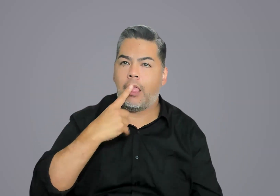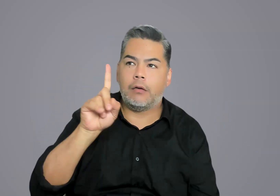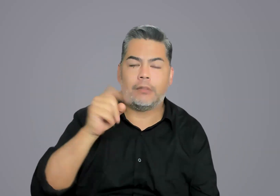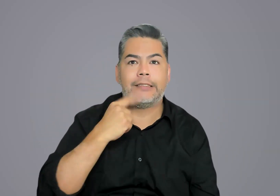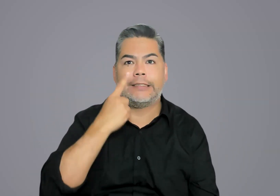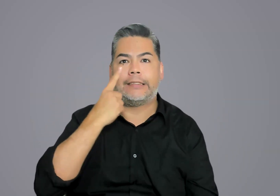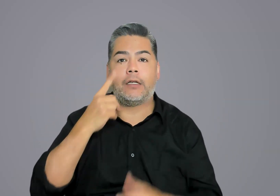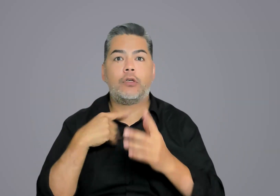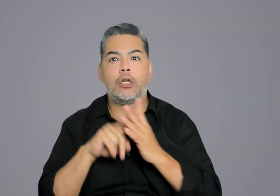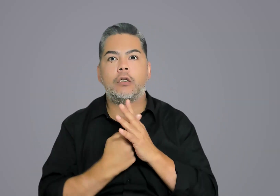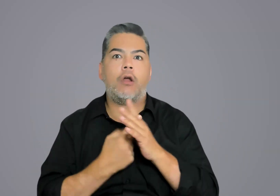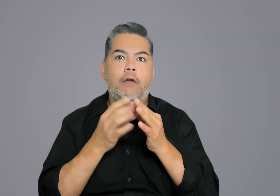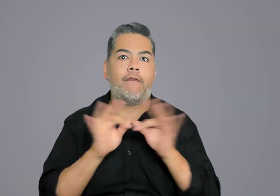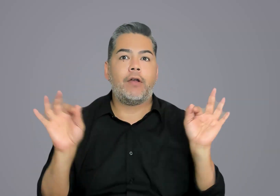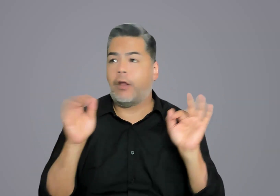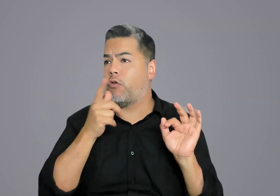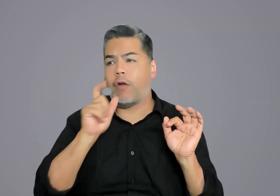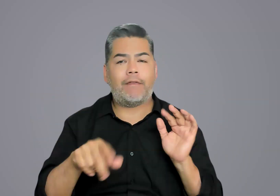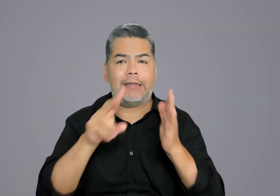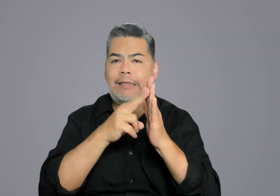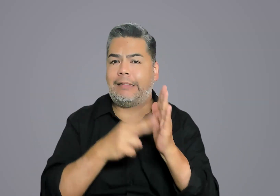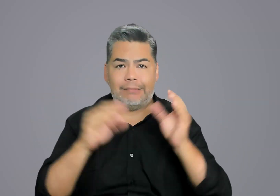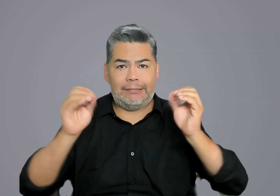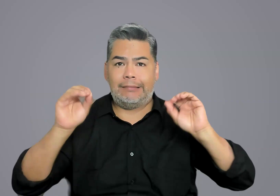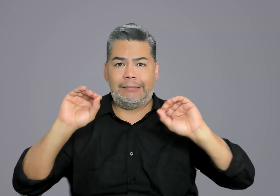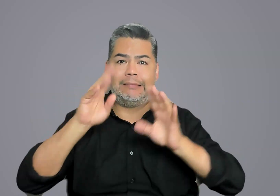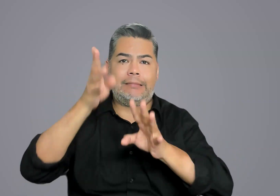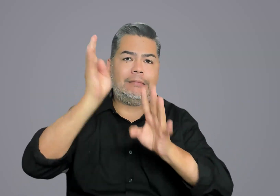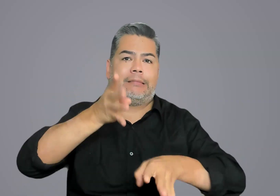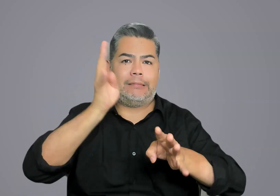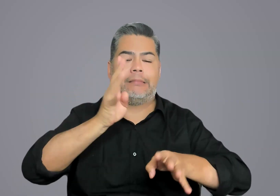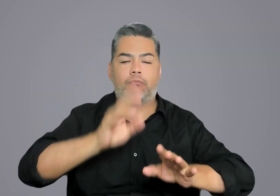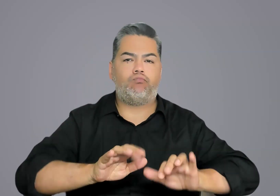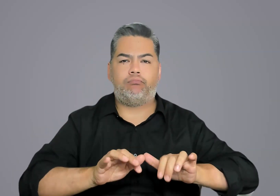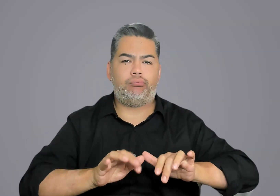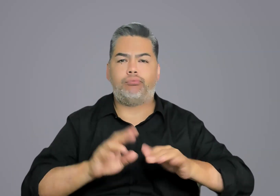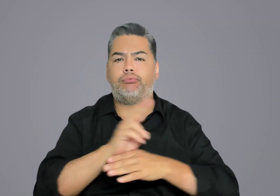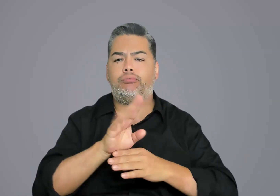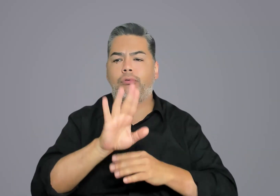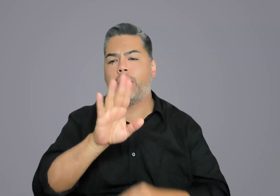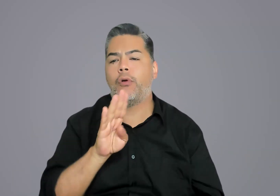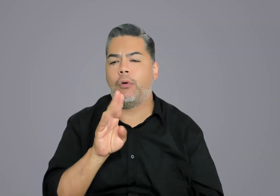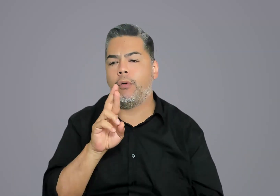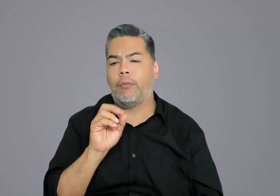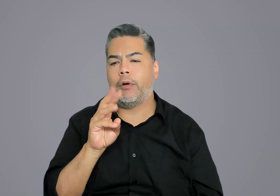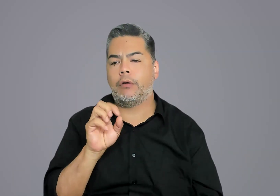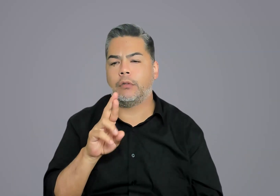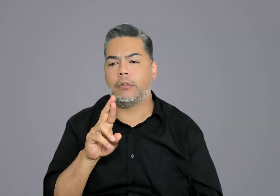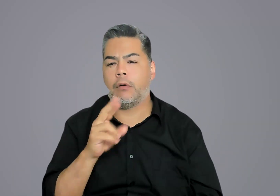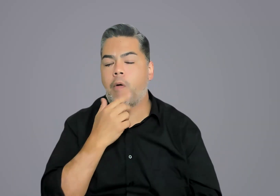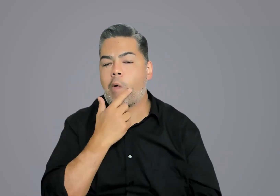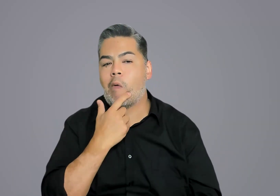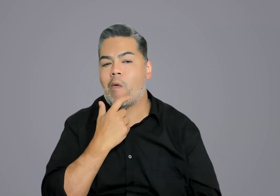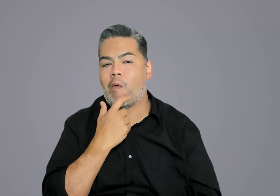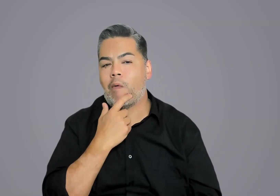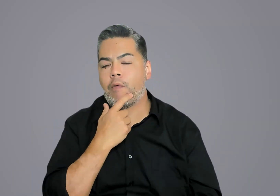started for free. You don't have to sign up for anything. You just download it and start using it or use it in your browser. On the other